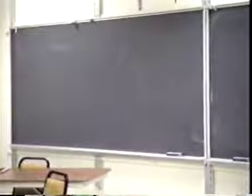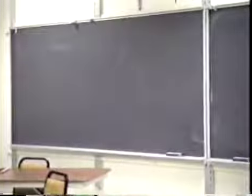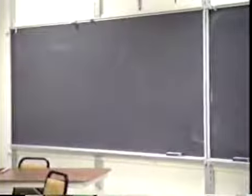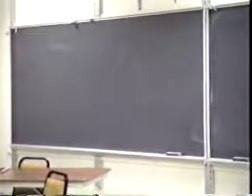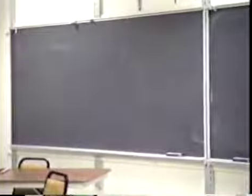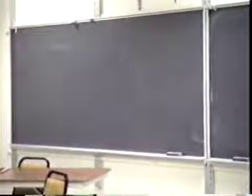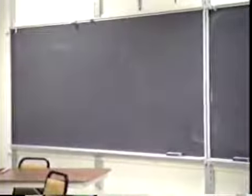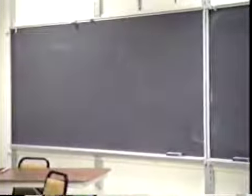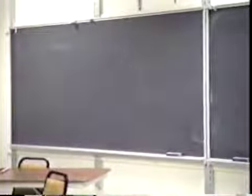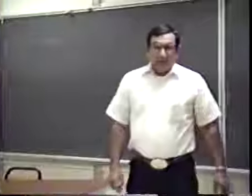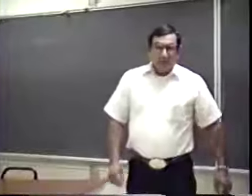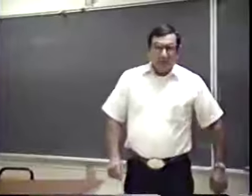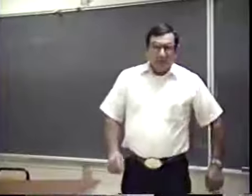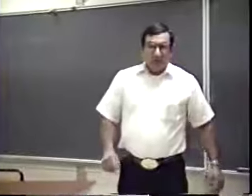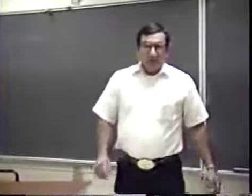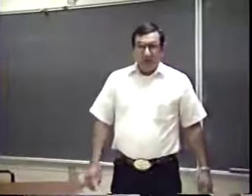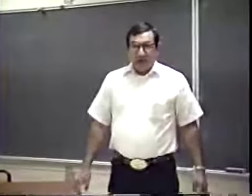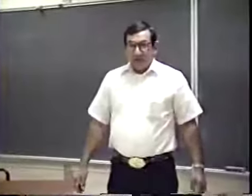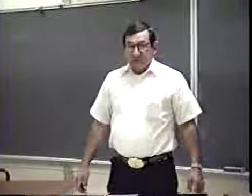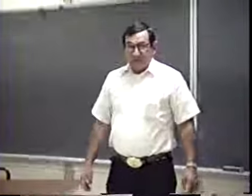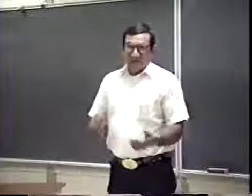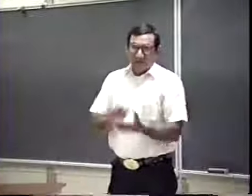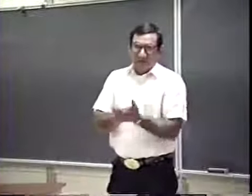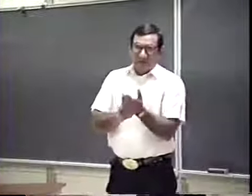Okay, Ken, if you want to go ahead. Don't turn it on yet. I'm ready here.